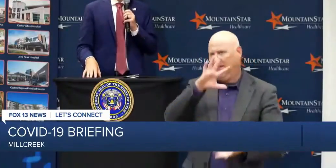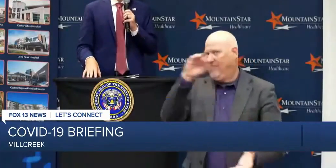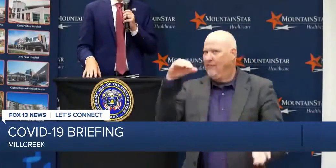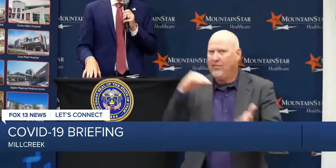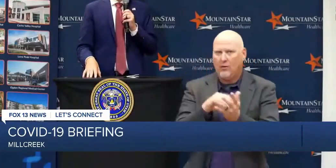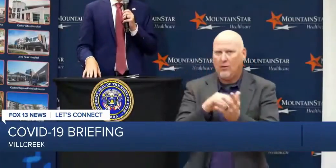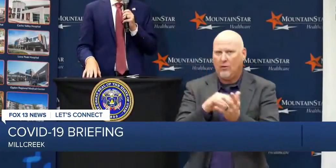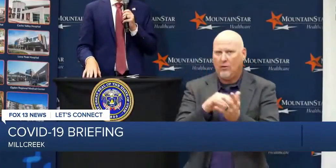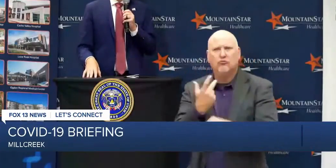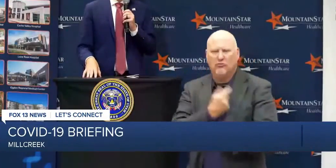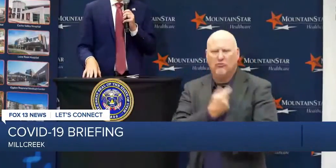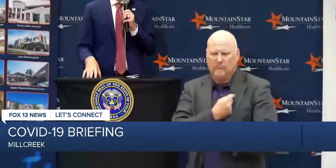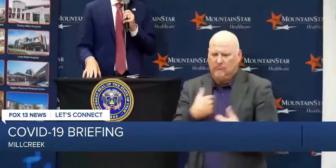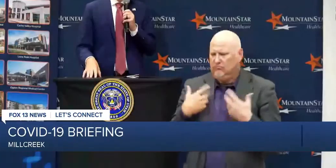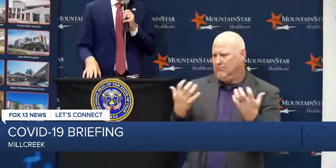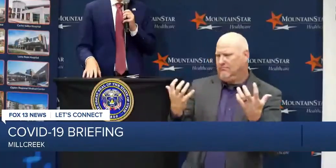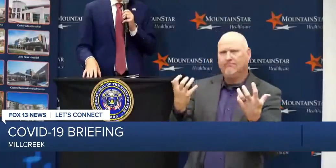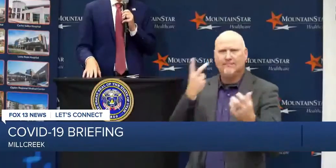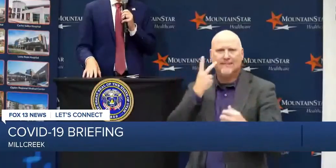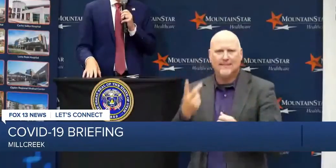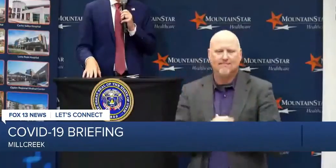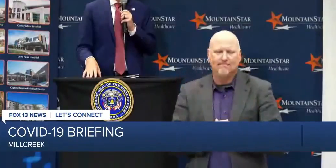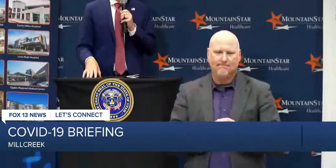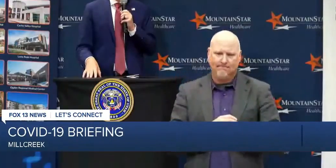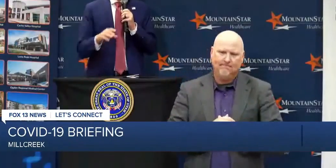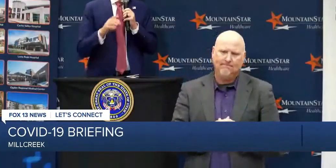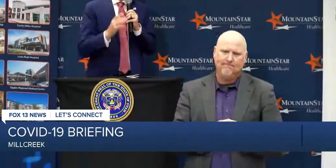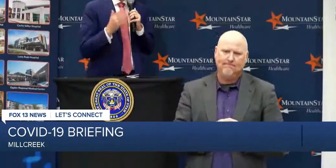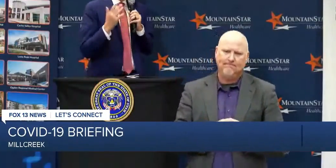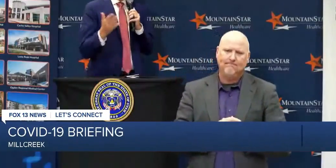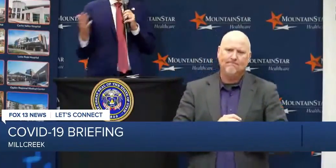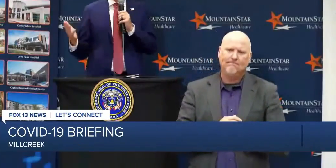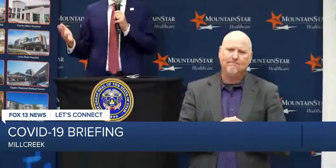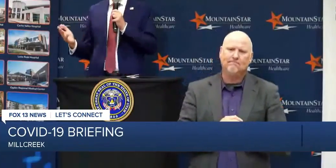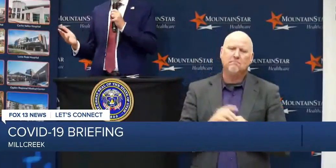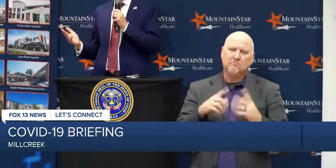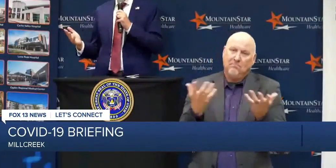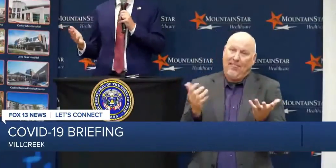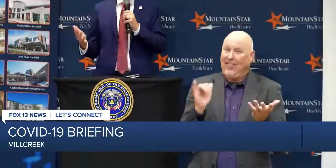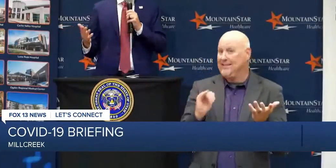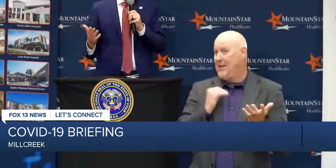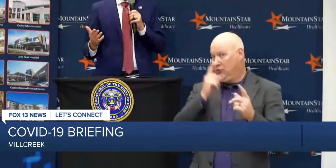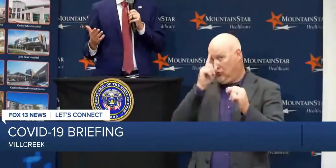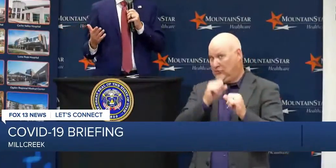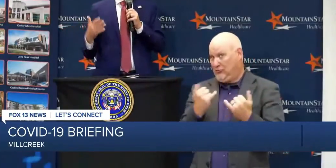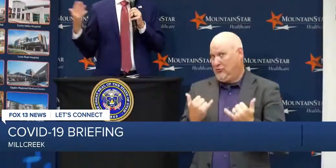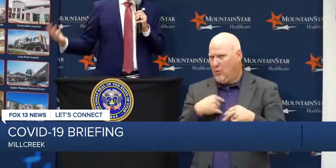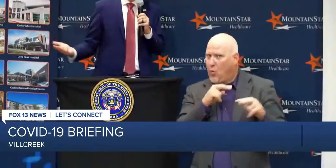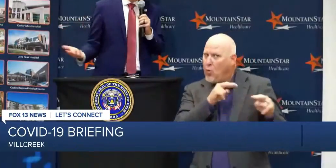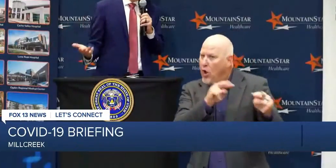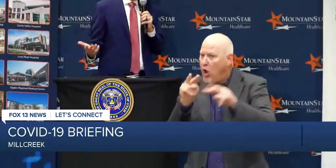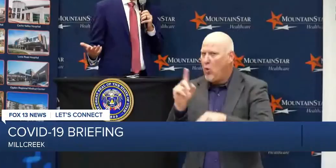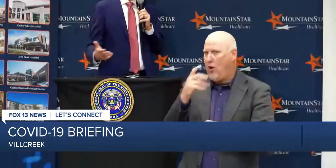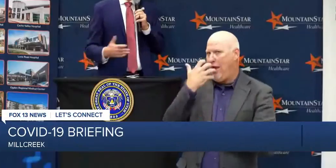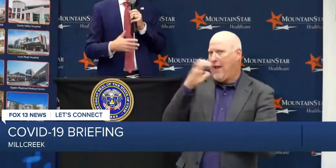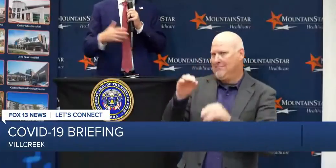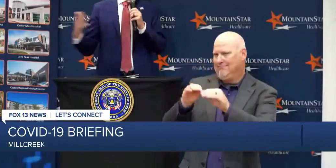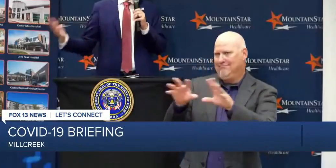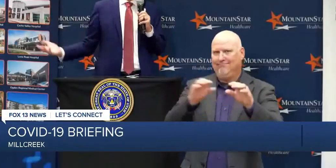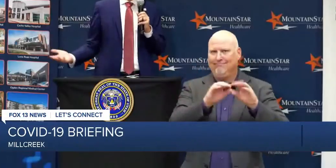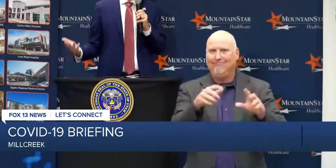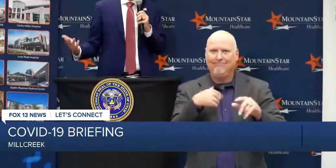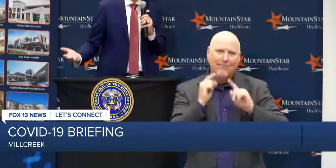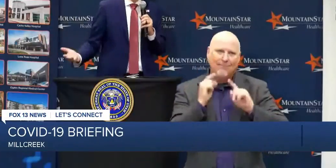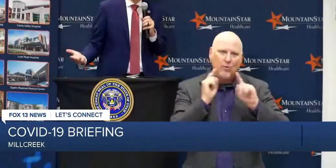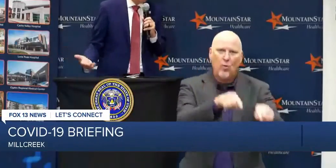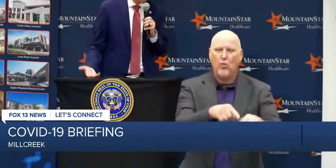take that increase. And that's really our strategy. Now, the other thing I want to say is this. there's so much we don't know. I wish there was